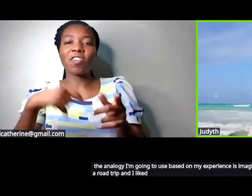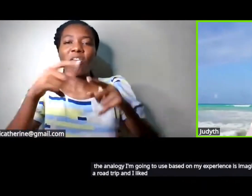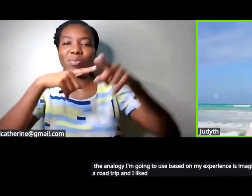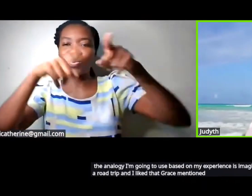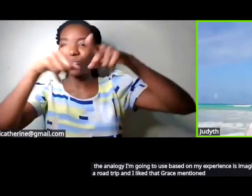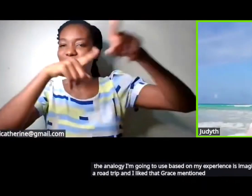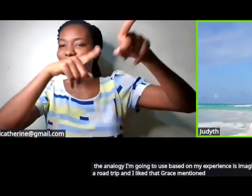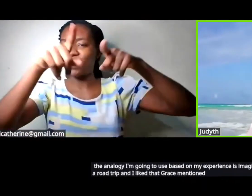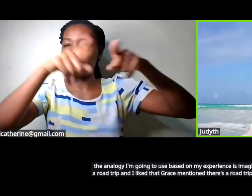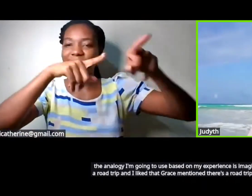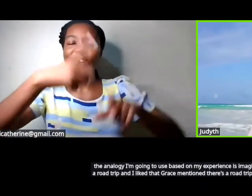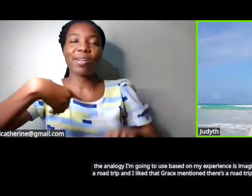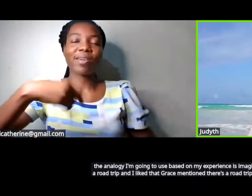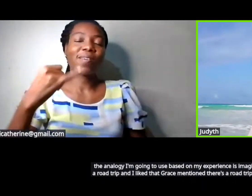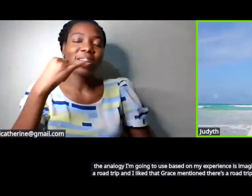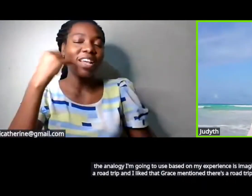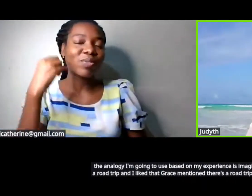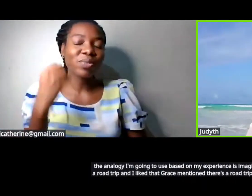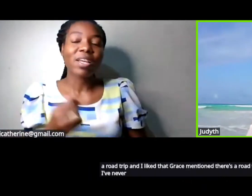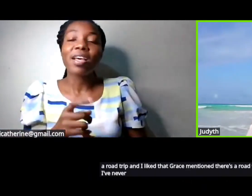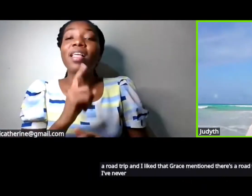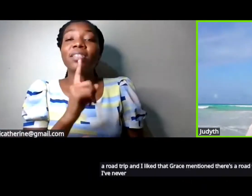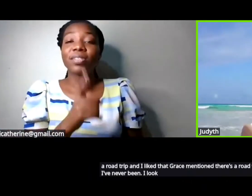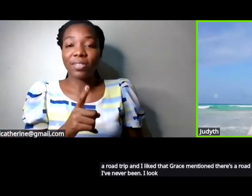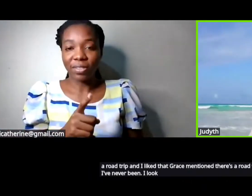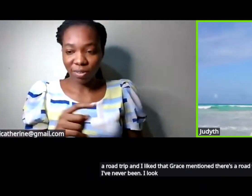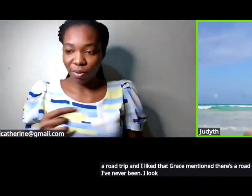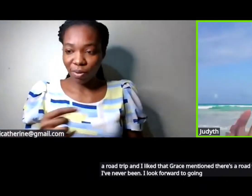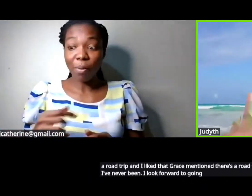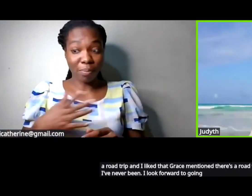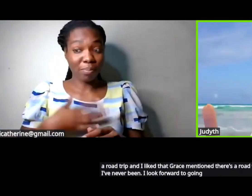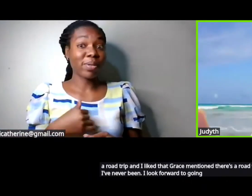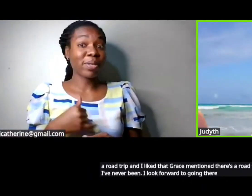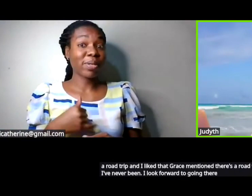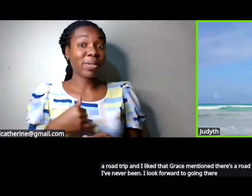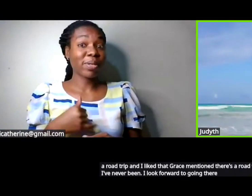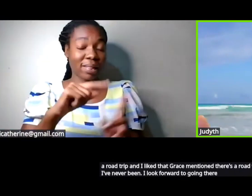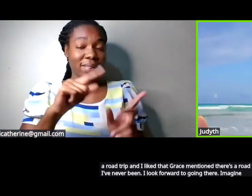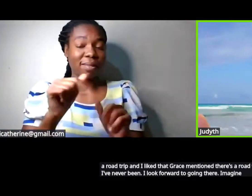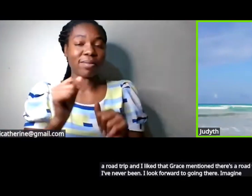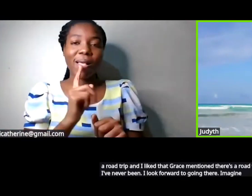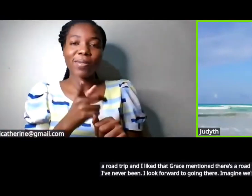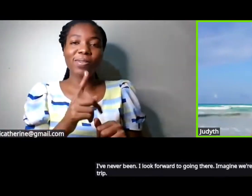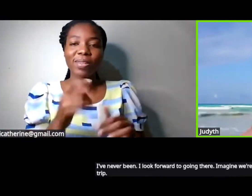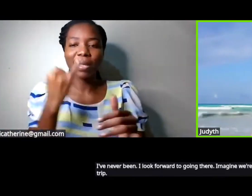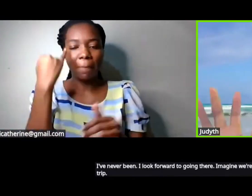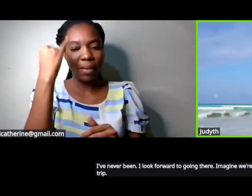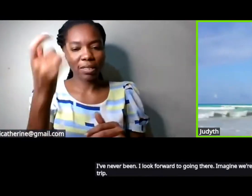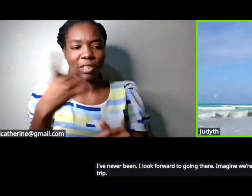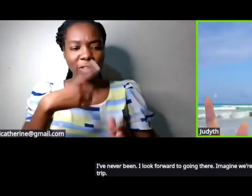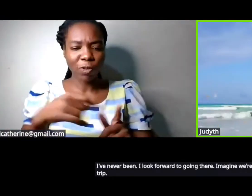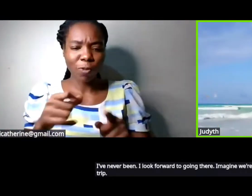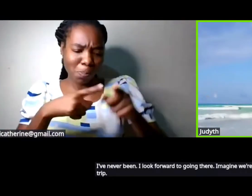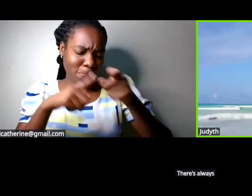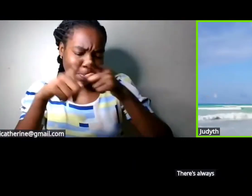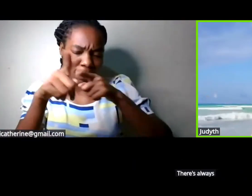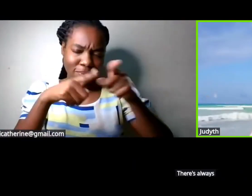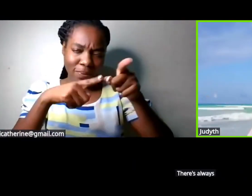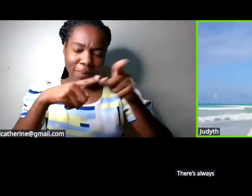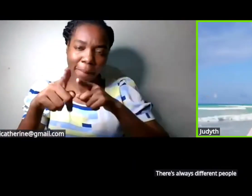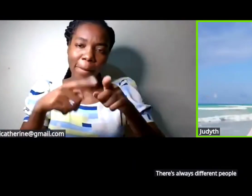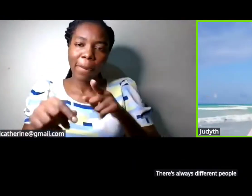trip to Nanyuki. I've never been. I look forward to going there. Imagine we're going on a road trip. There's always different people in the